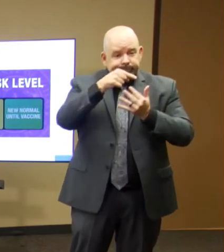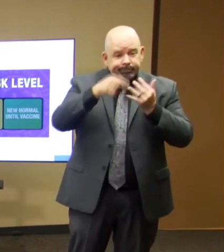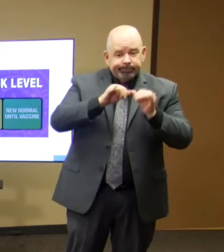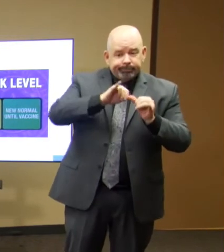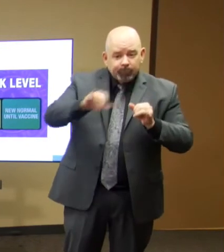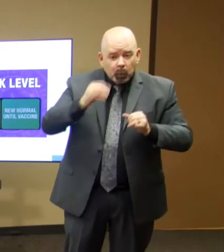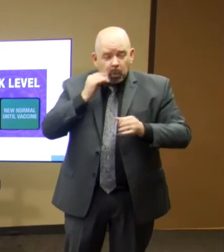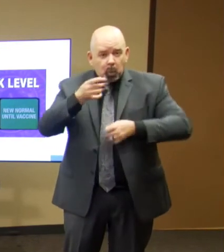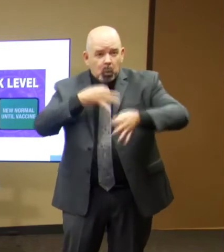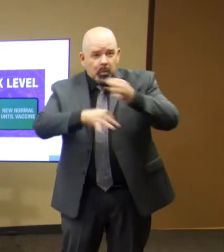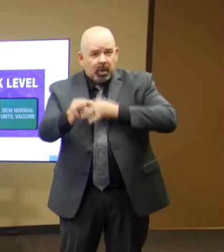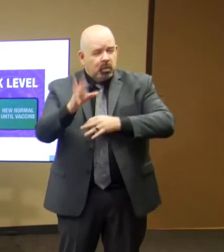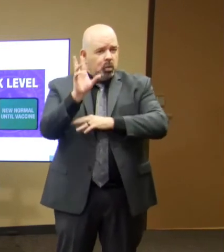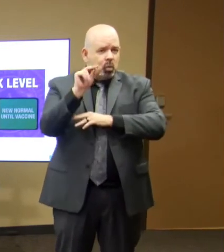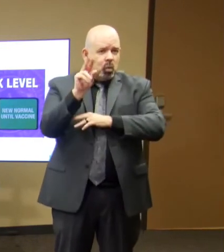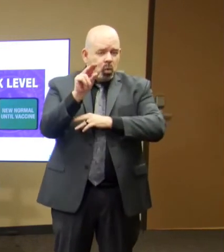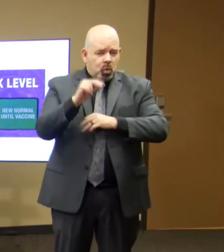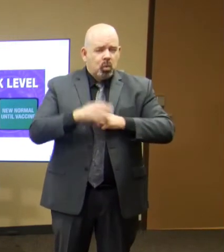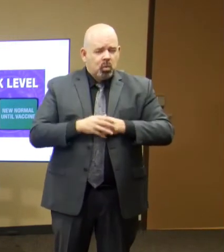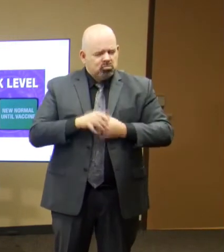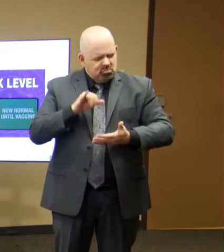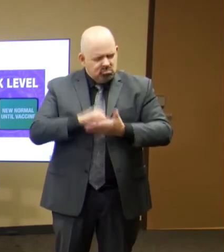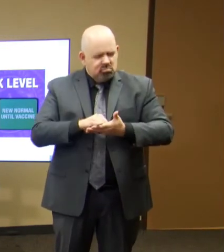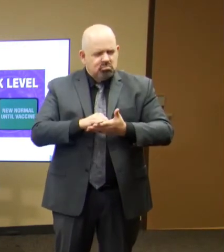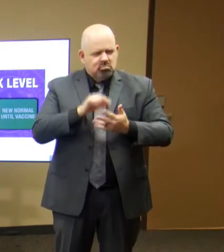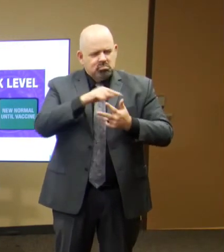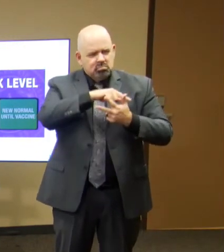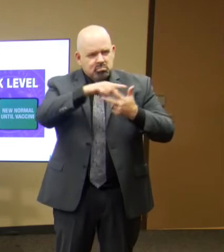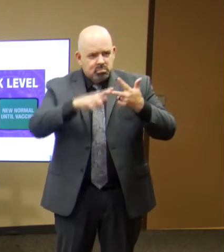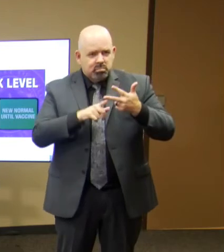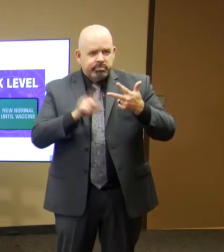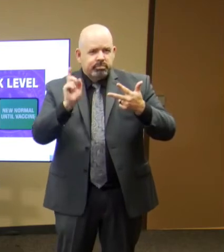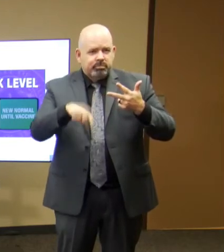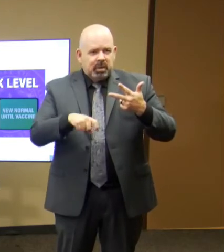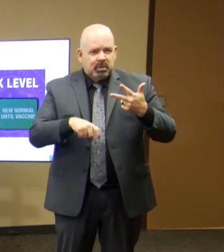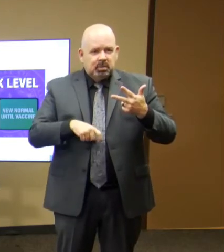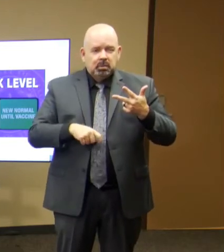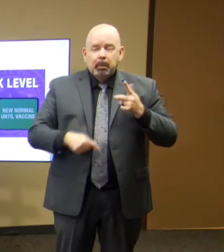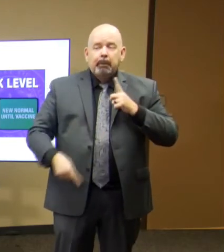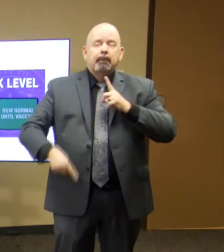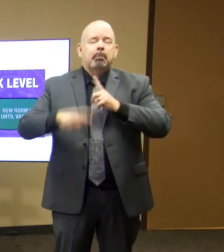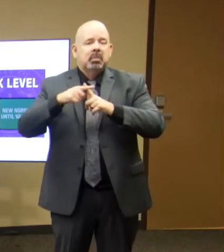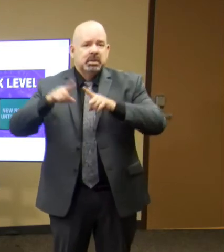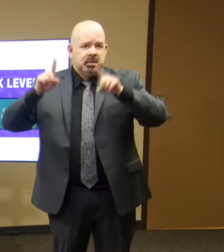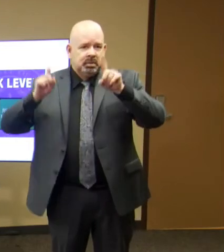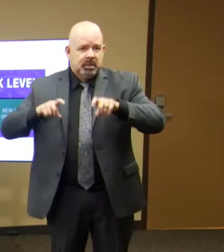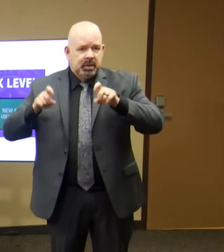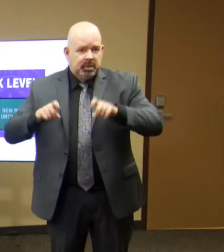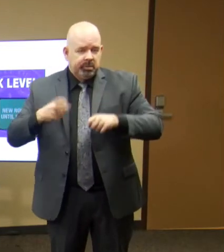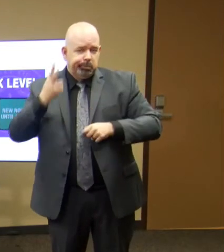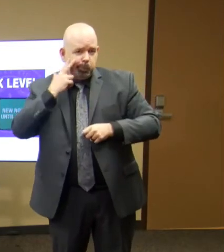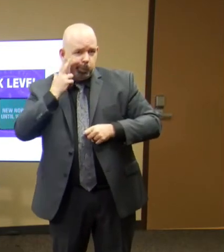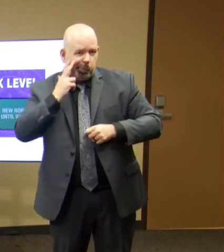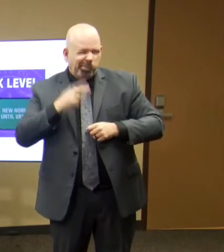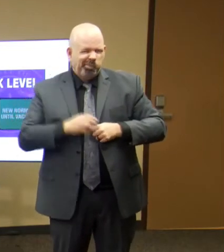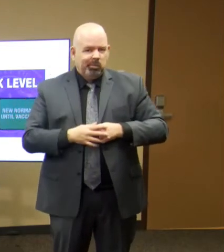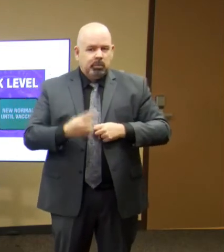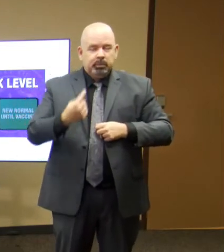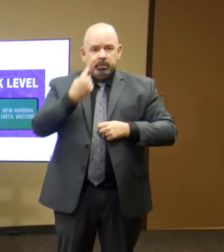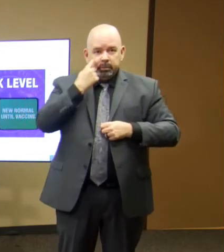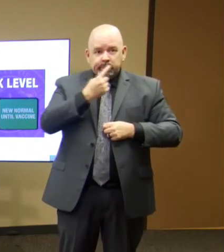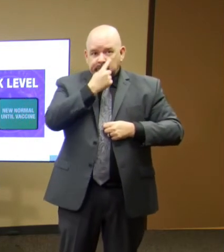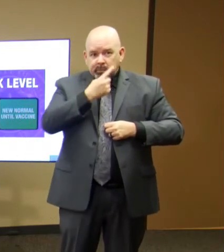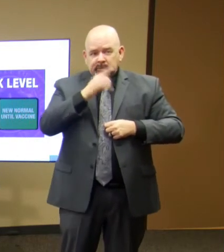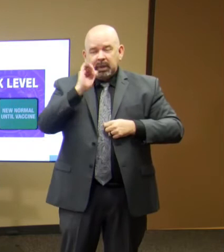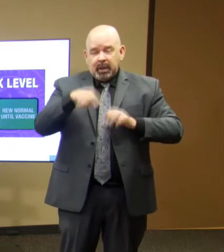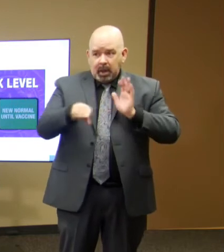talking about, because a negative test in general only applies to the day that you get that test. It tells you something about the status, your